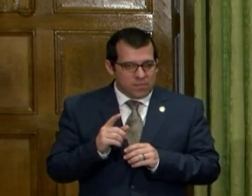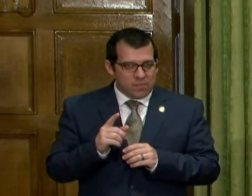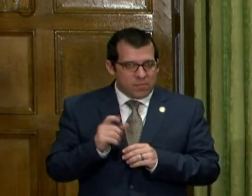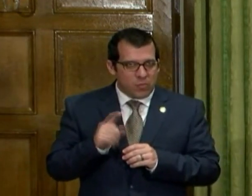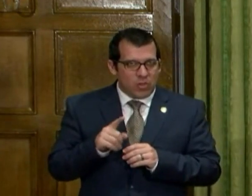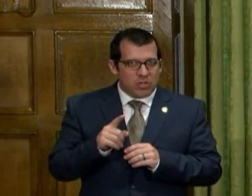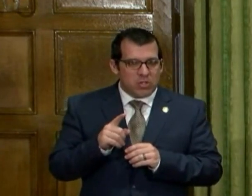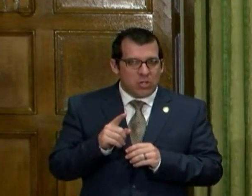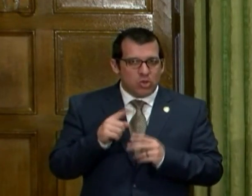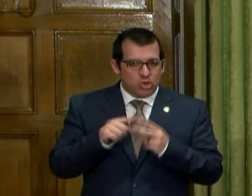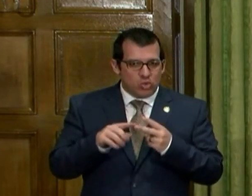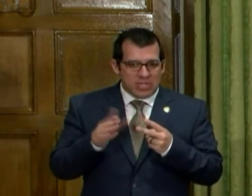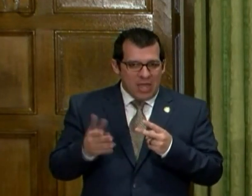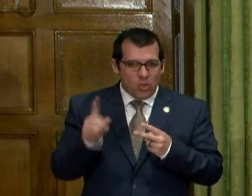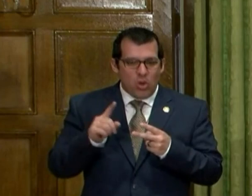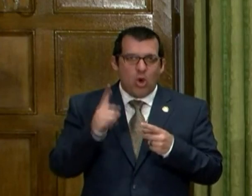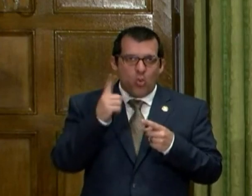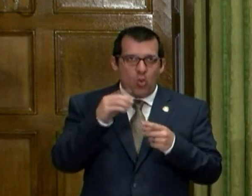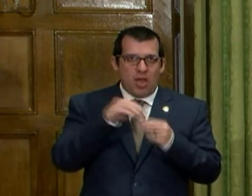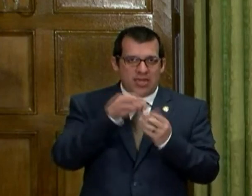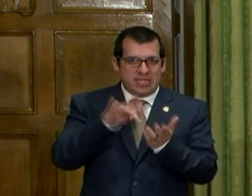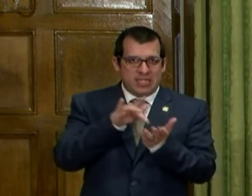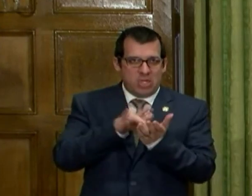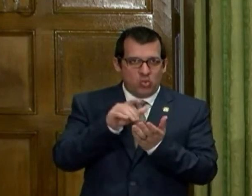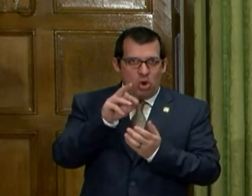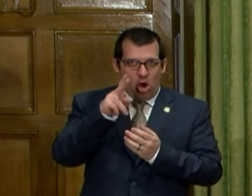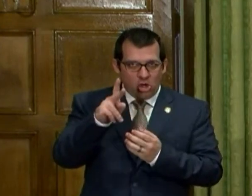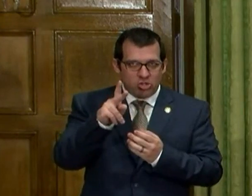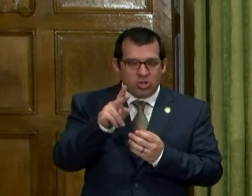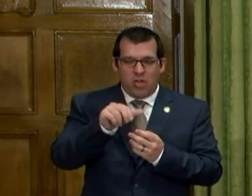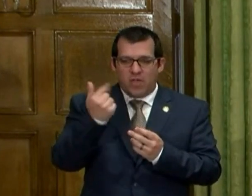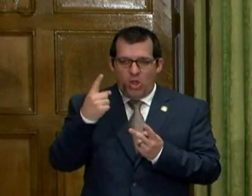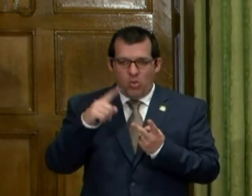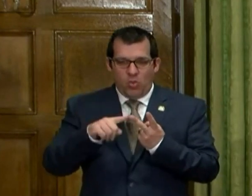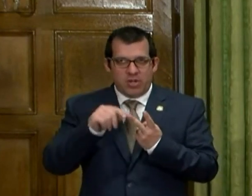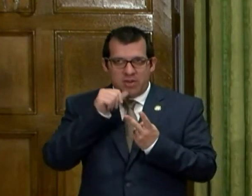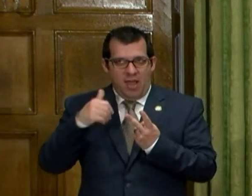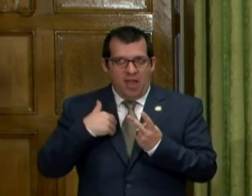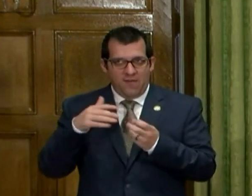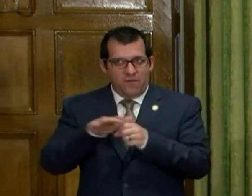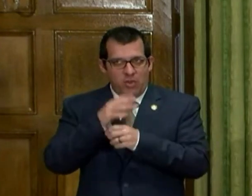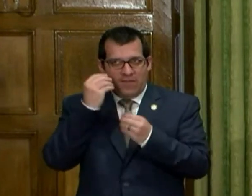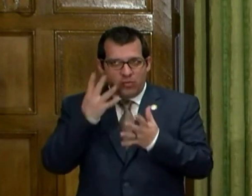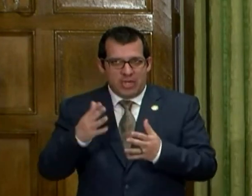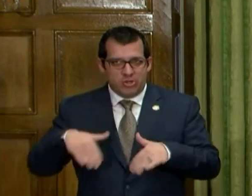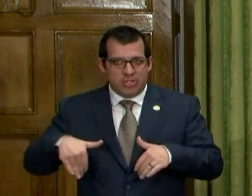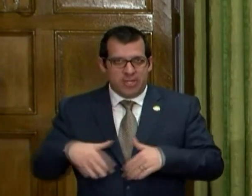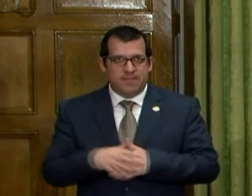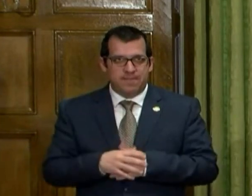I know that at least one of them was in central Arkansas. The other one, I don't have complete information at this time.